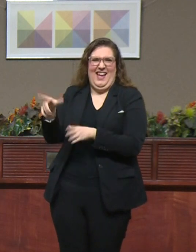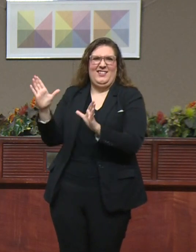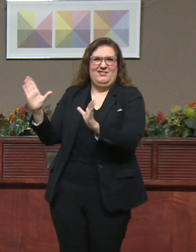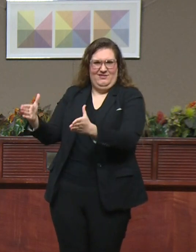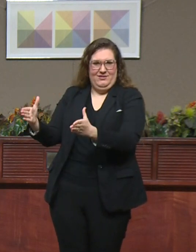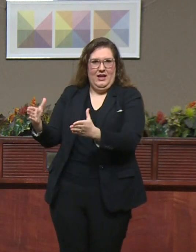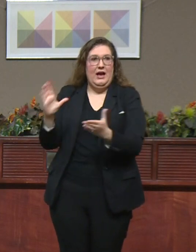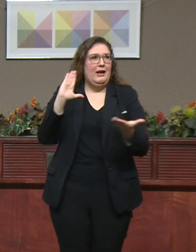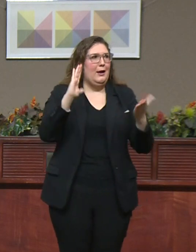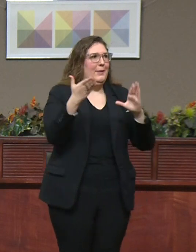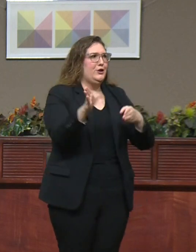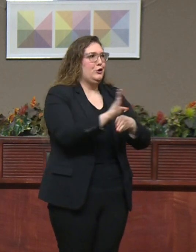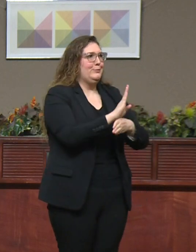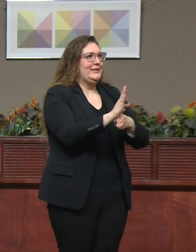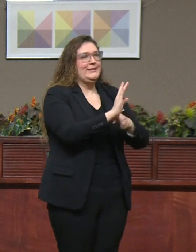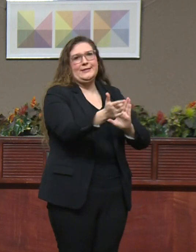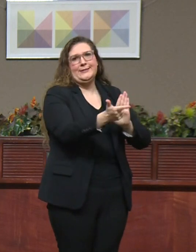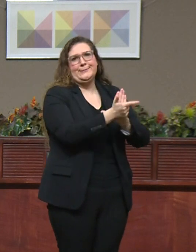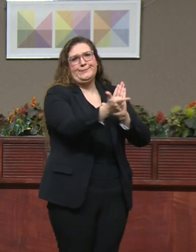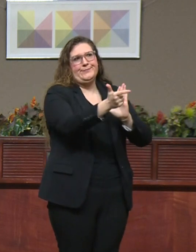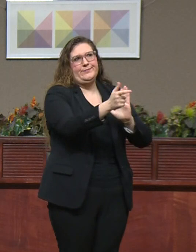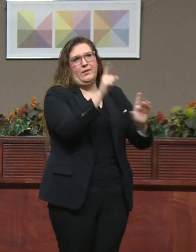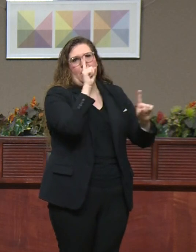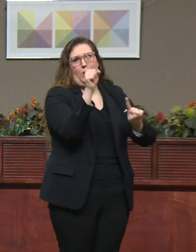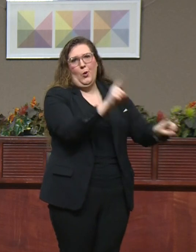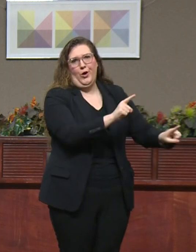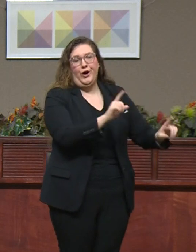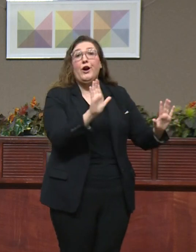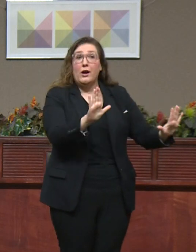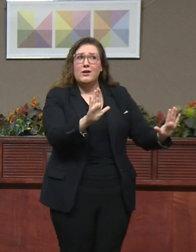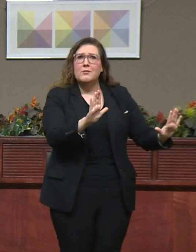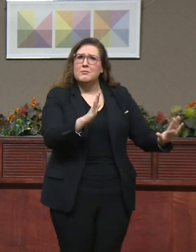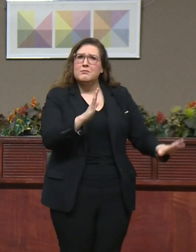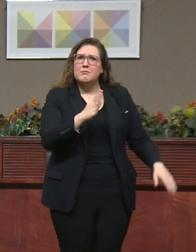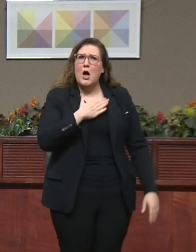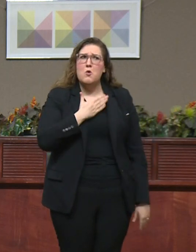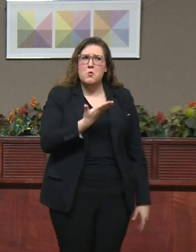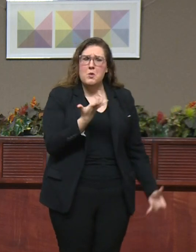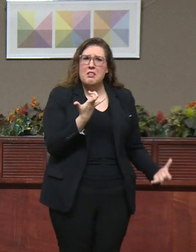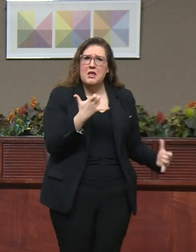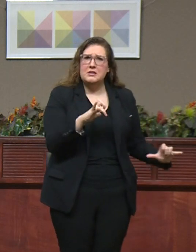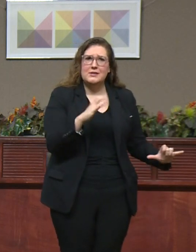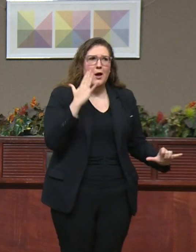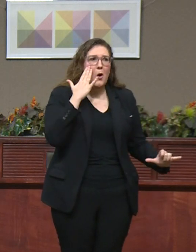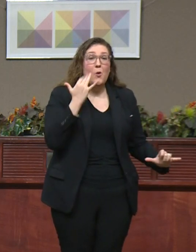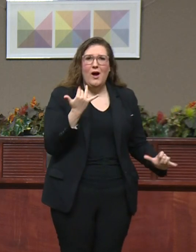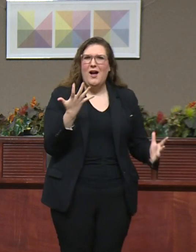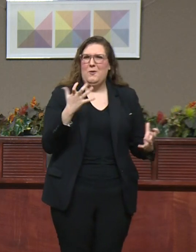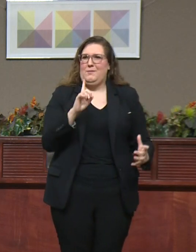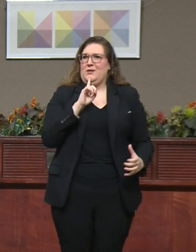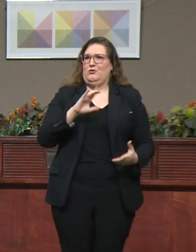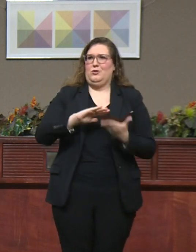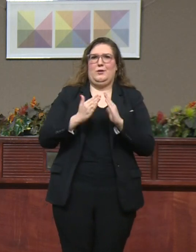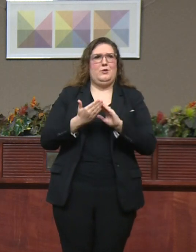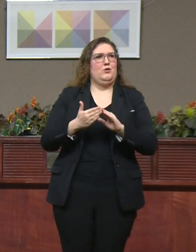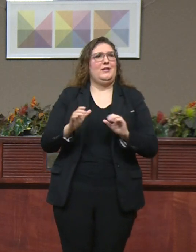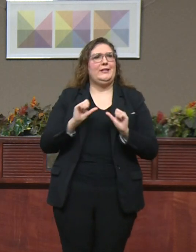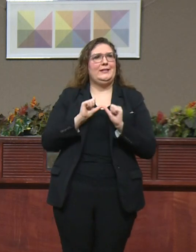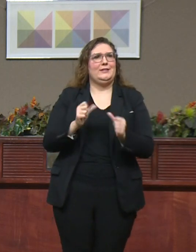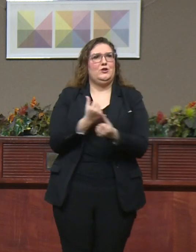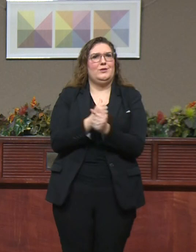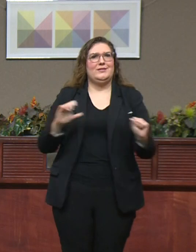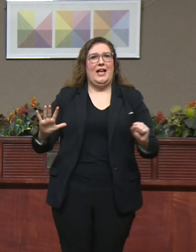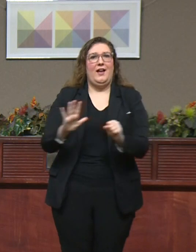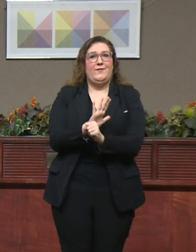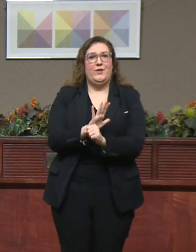on violations of the order, but we will, because it will keep our community safe. And in a moment, I'm going to